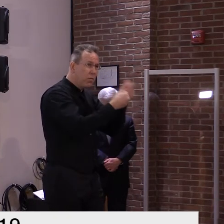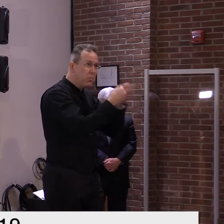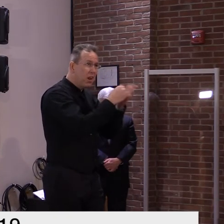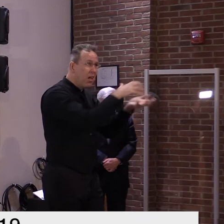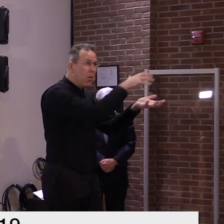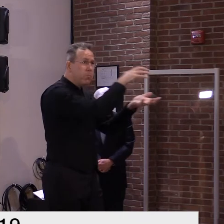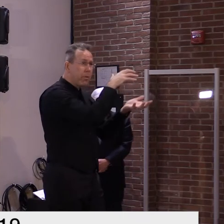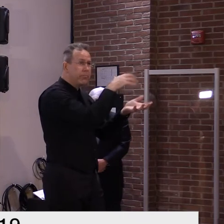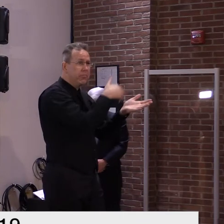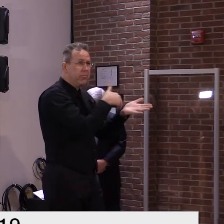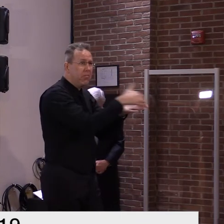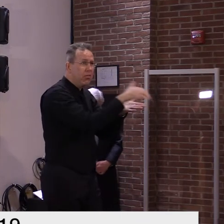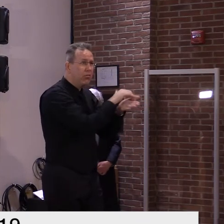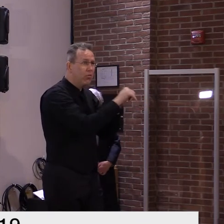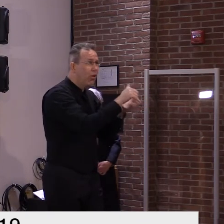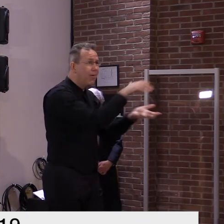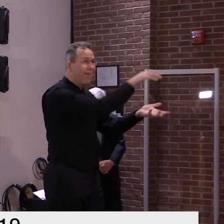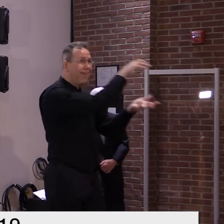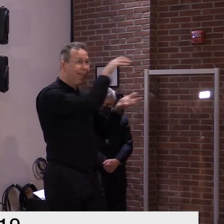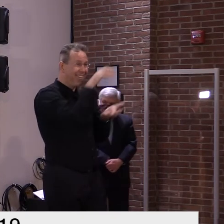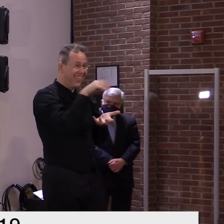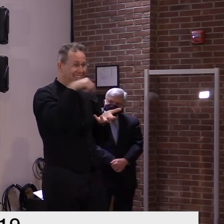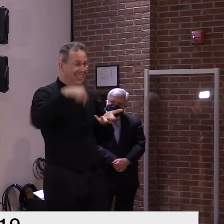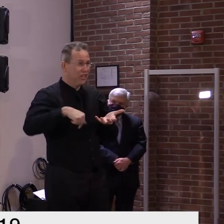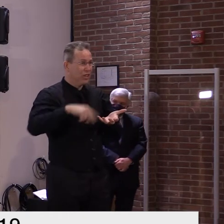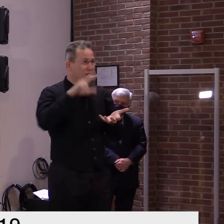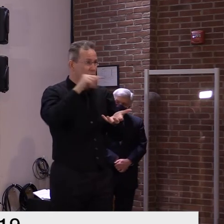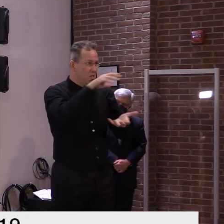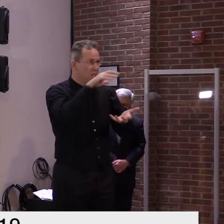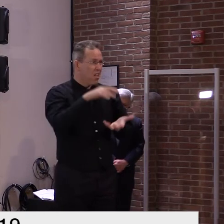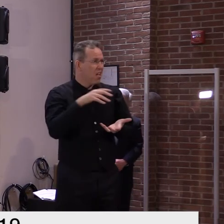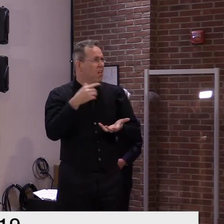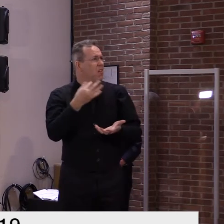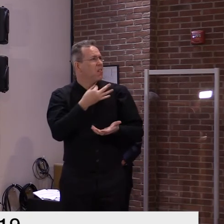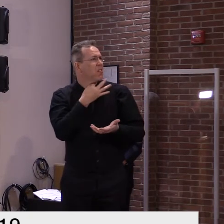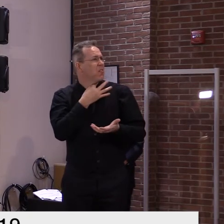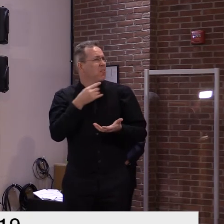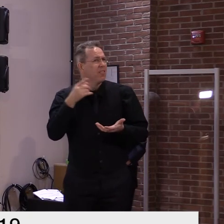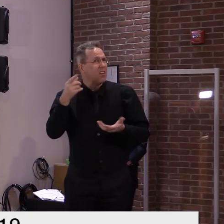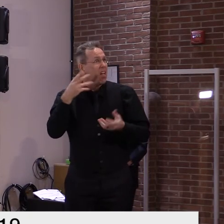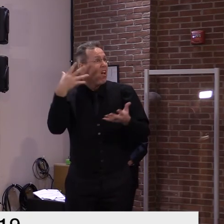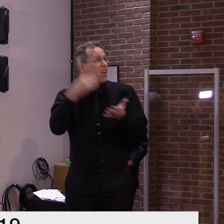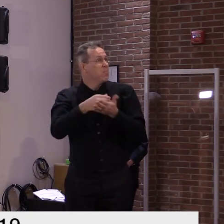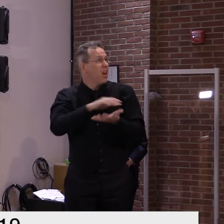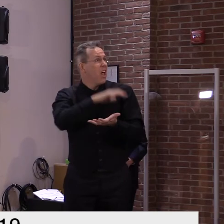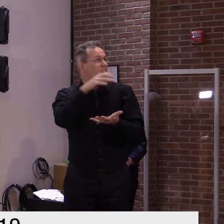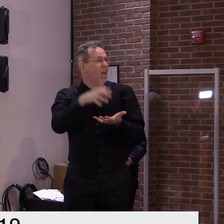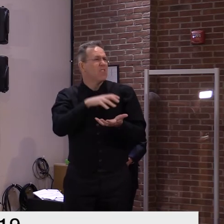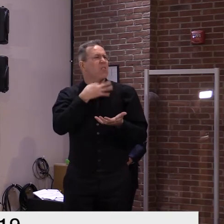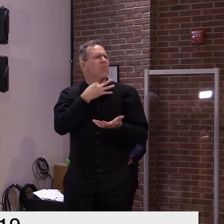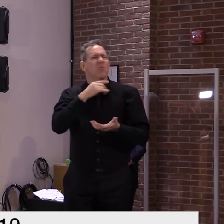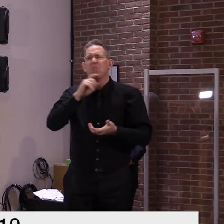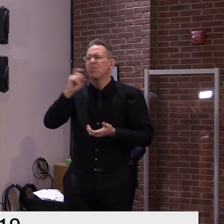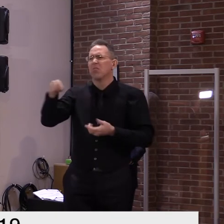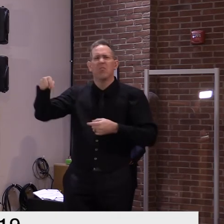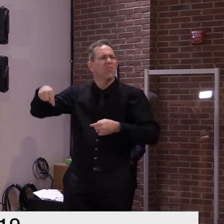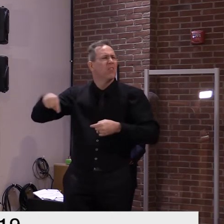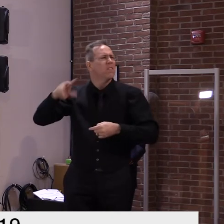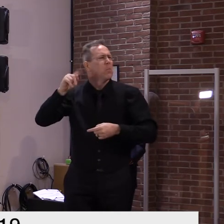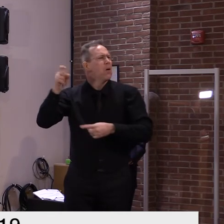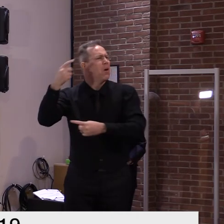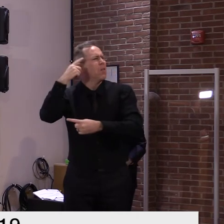Biden's $1.9 trillion aid package. What are you looking for relief from the state level? Yeah, again, relief